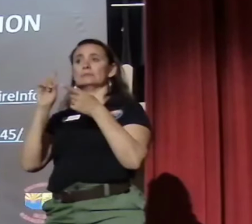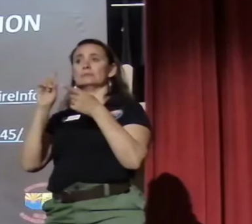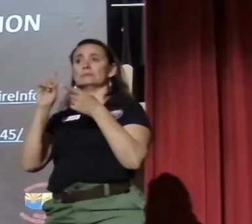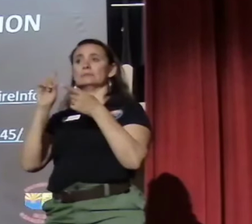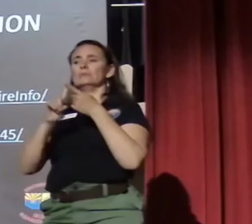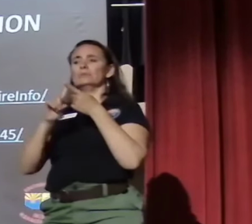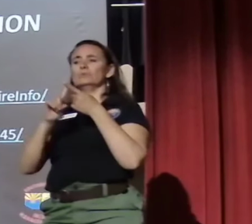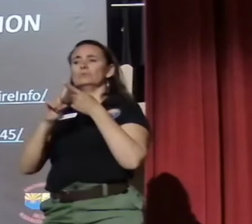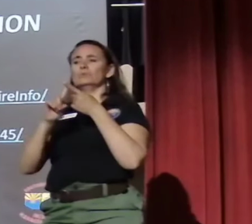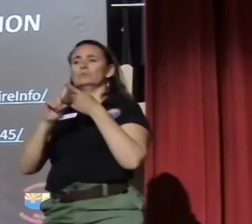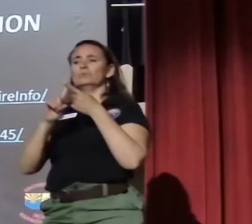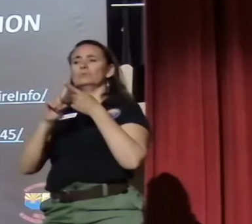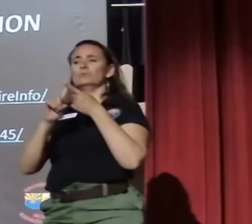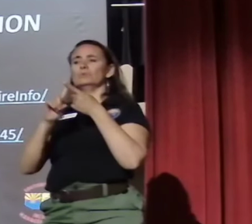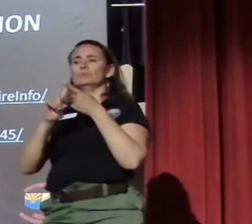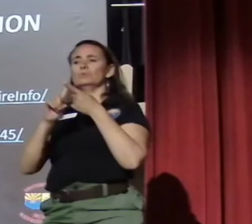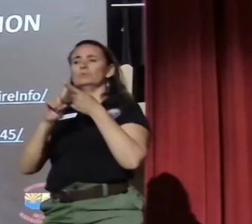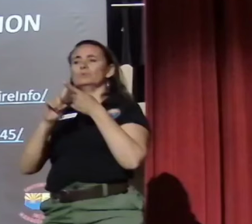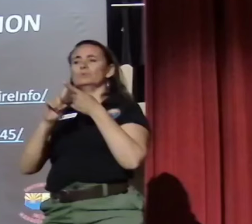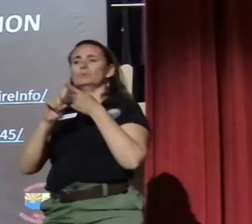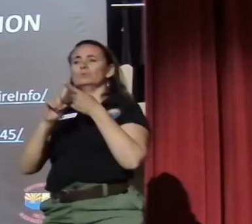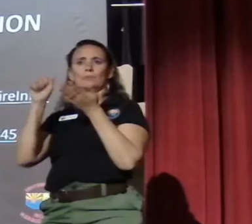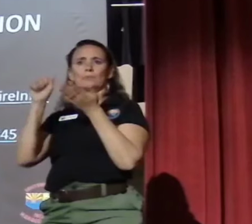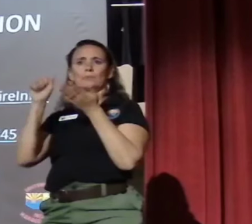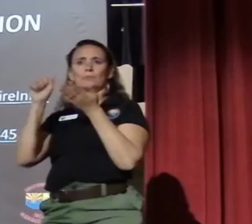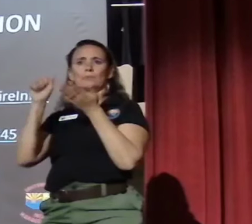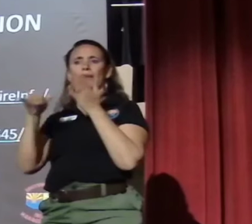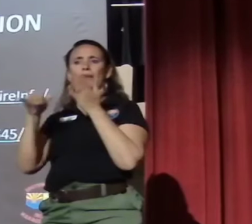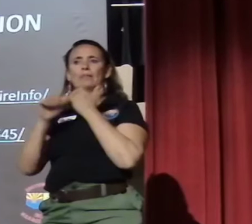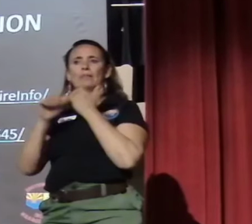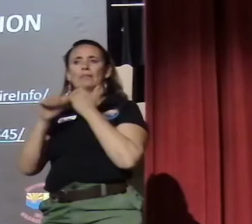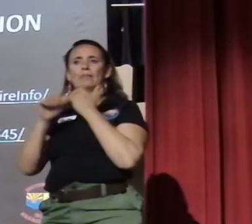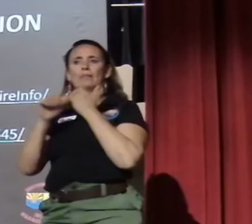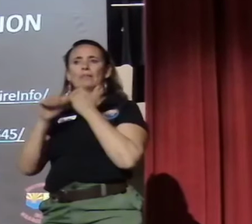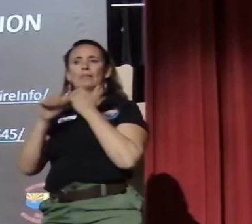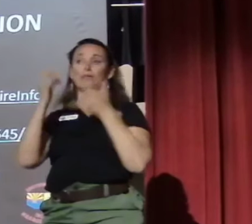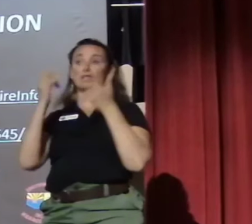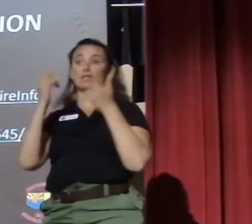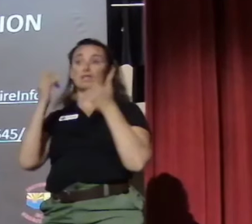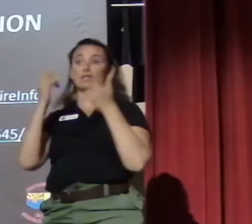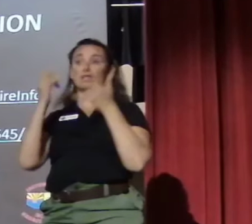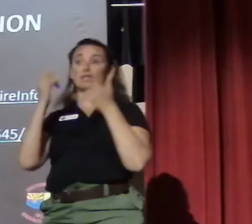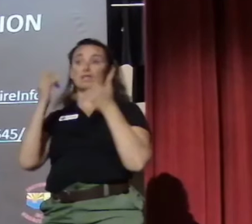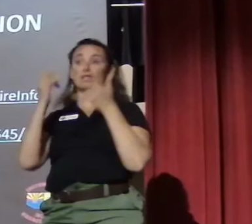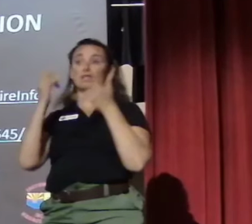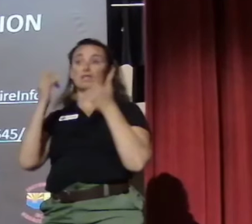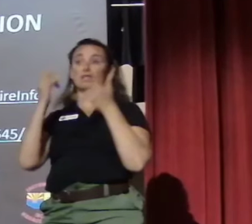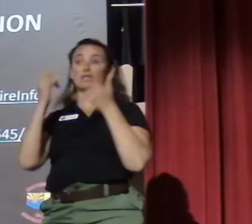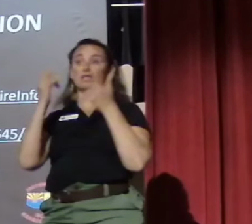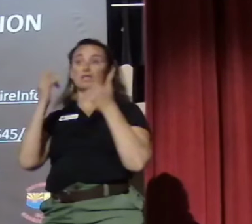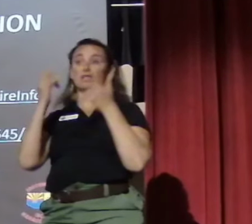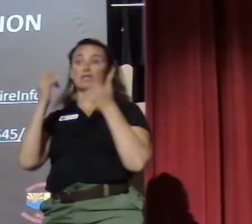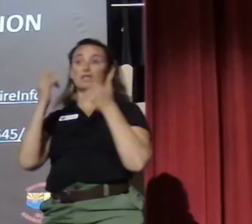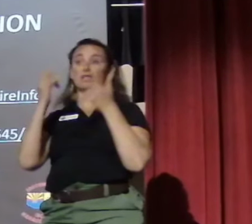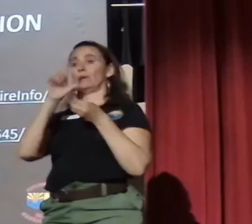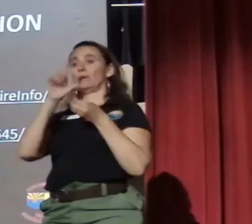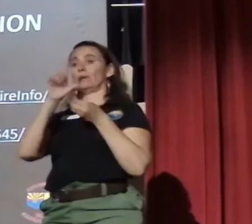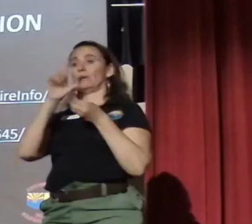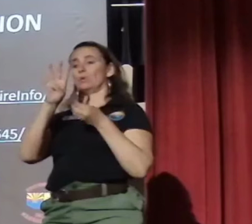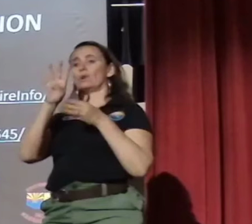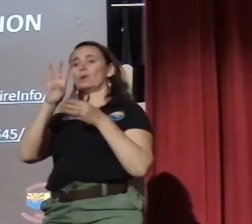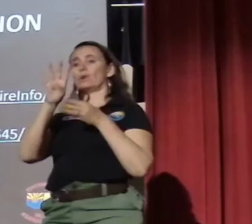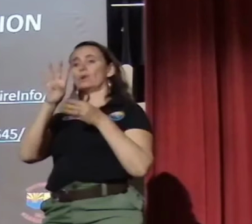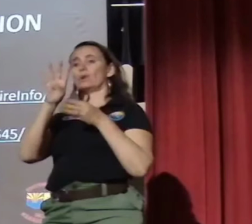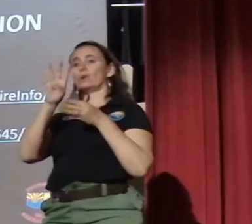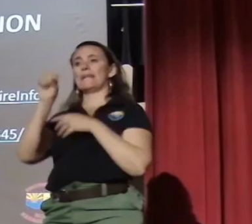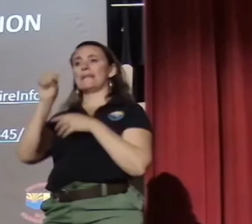table. So do we have a number? We do, there's currently 24 in the southwest. In the southwest. So in the